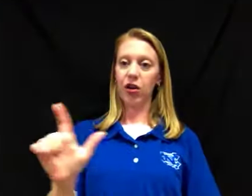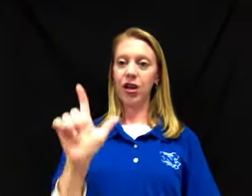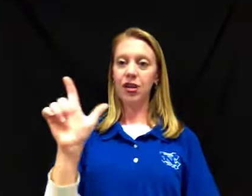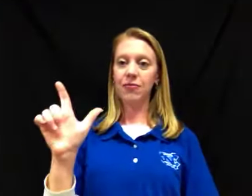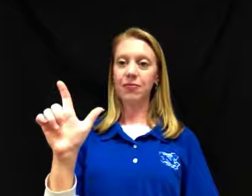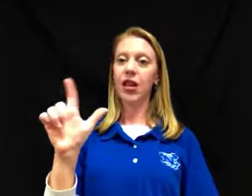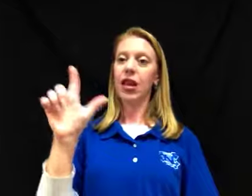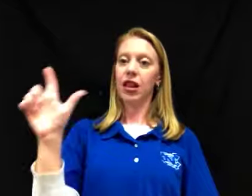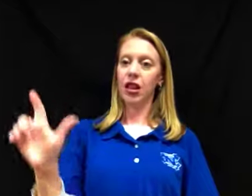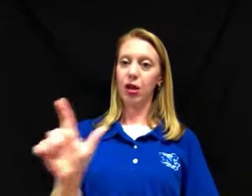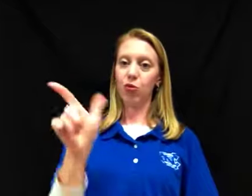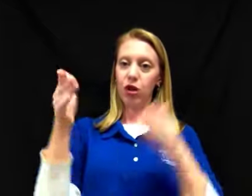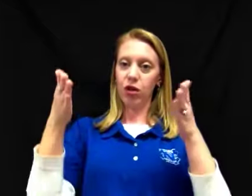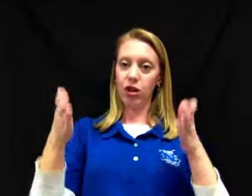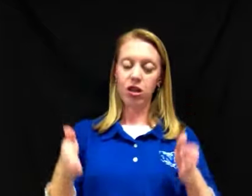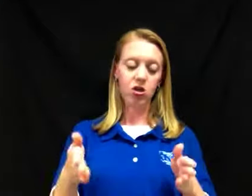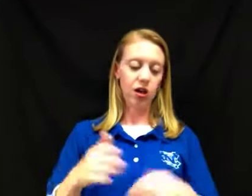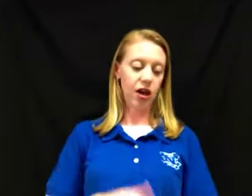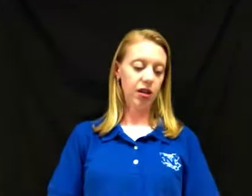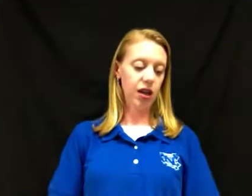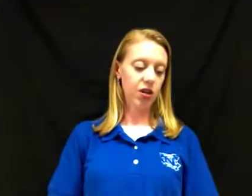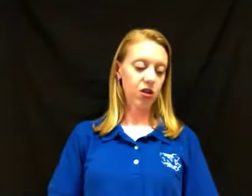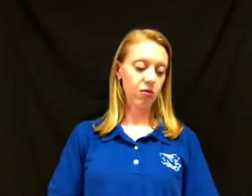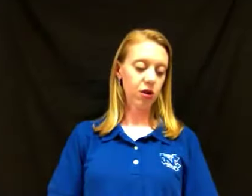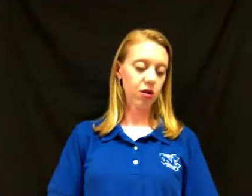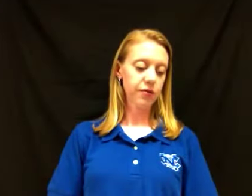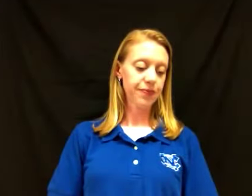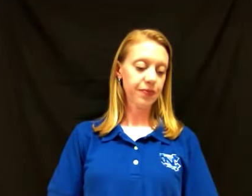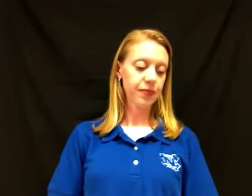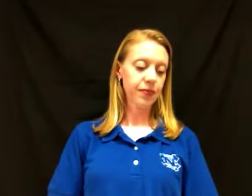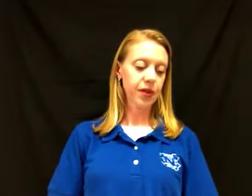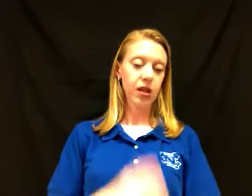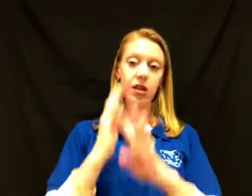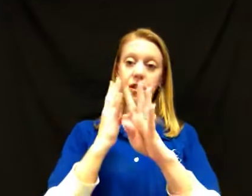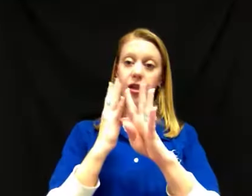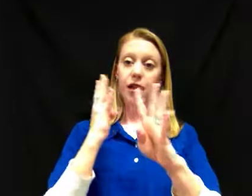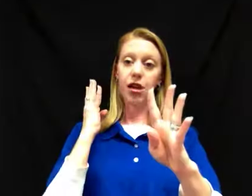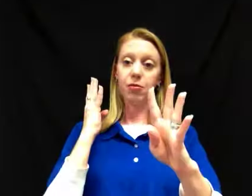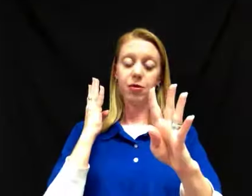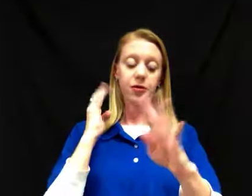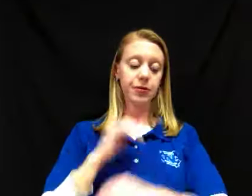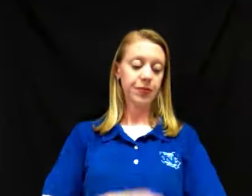Library, librarian, you'd add the agent marker to line up.